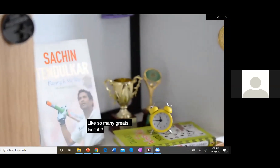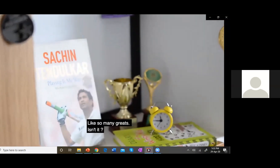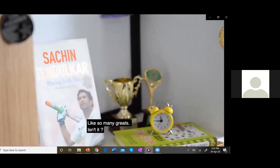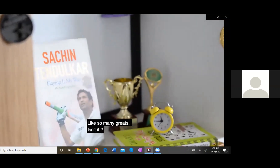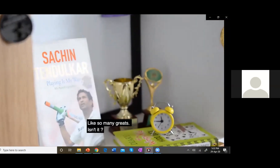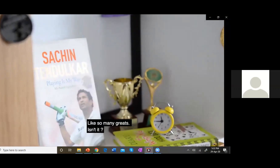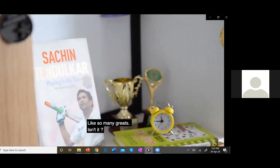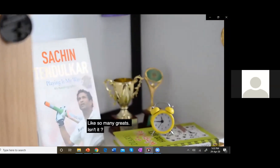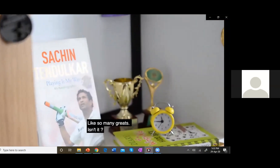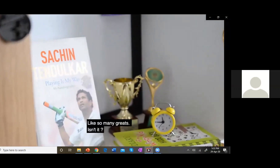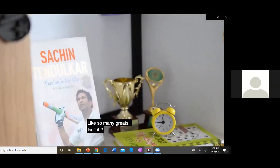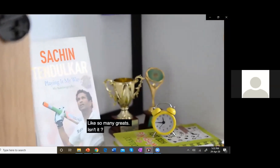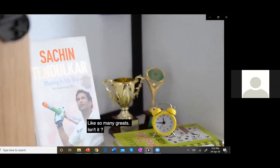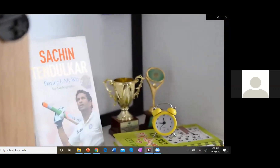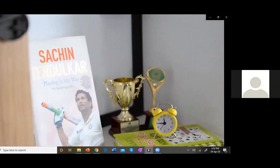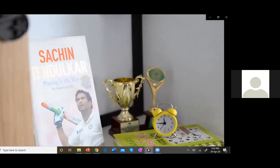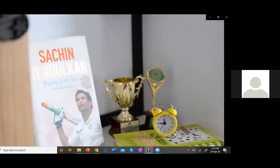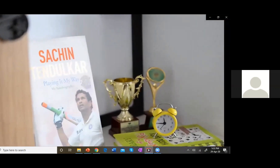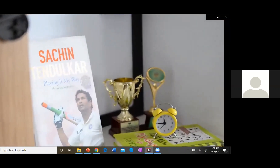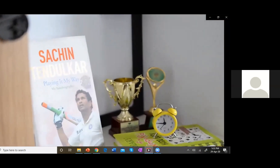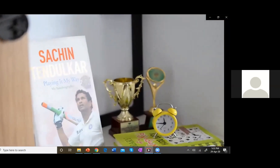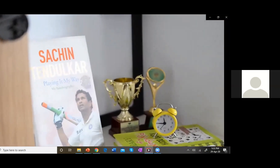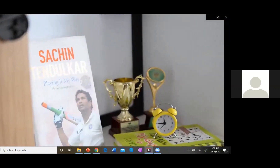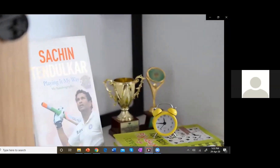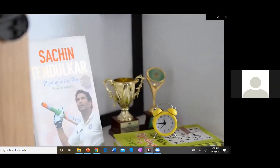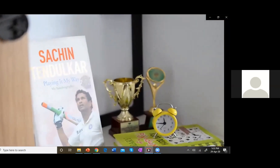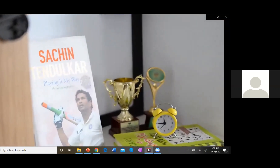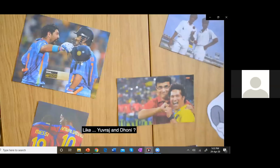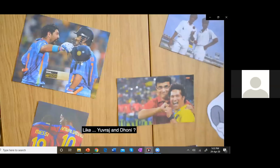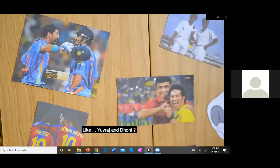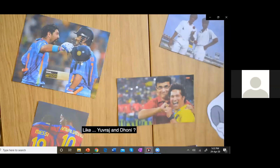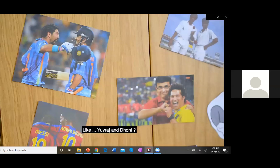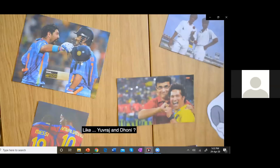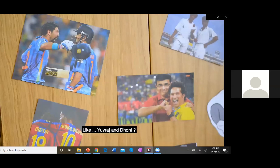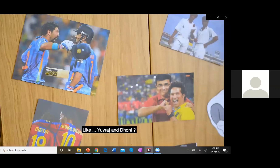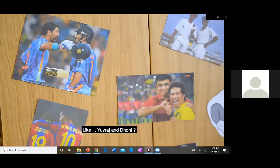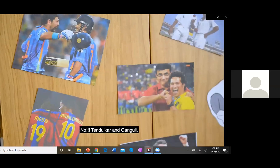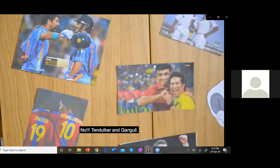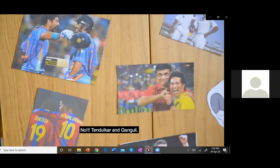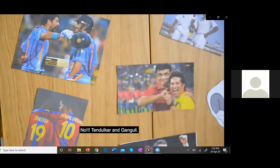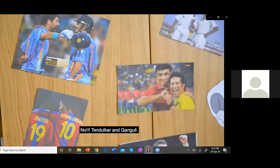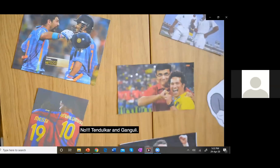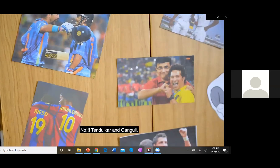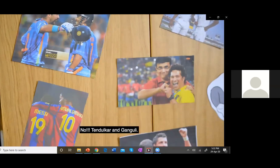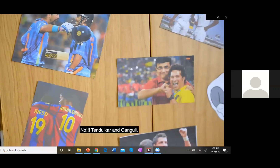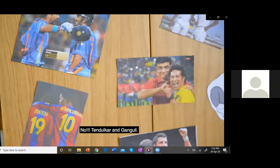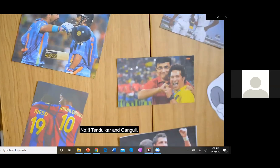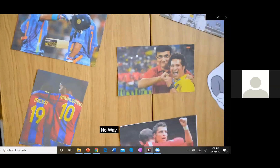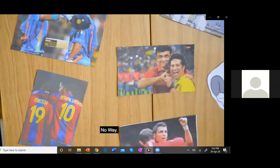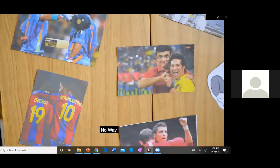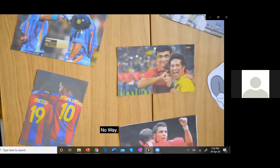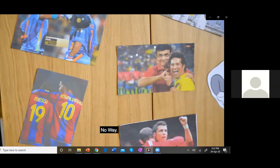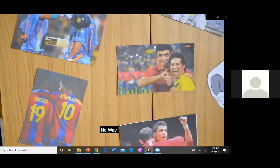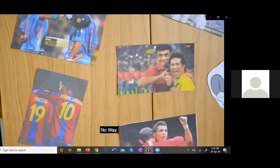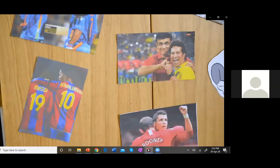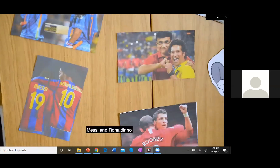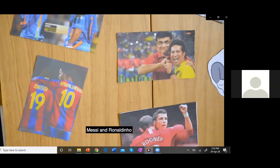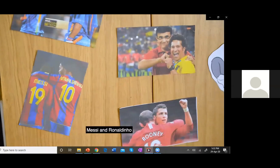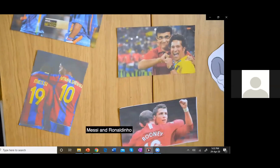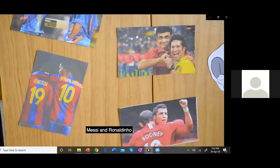it? Like Yuvraj and Dhoni? No, Tendulkar and Ganguli. No way. Messi and Ronaldo.